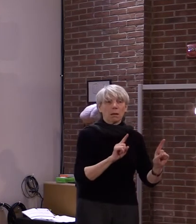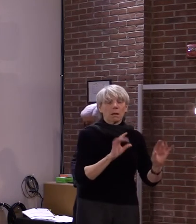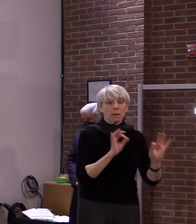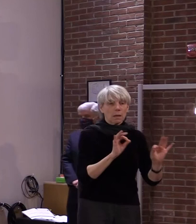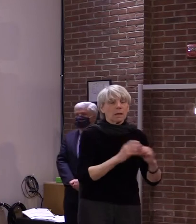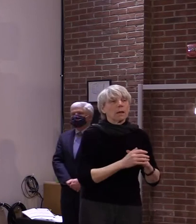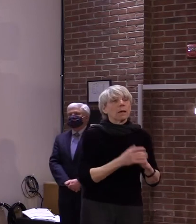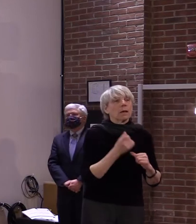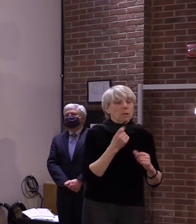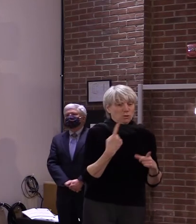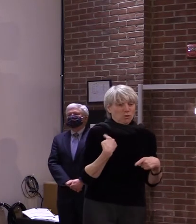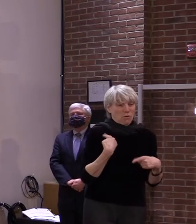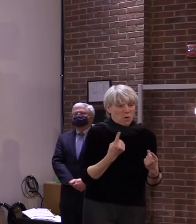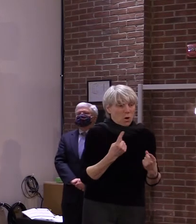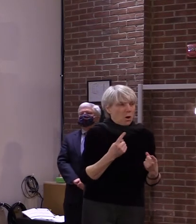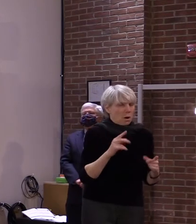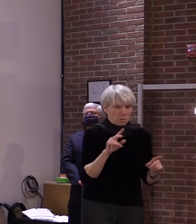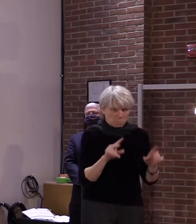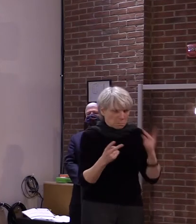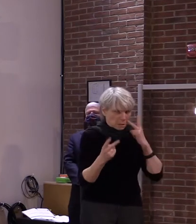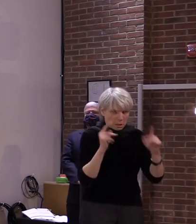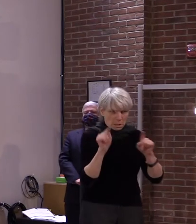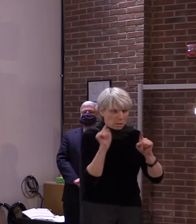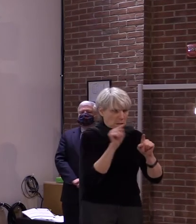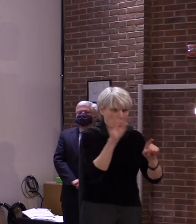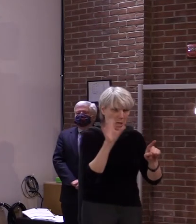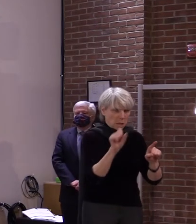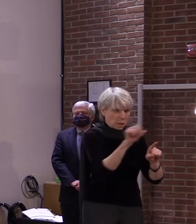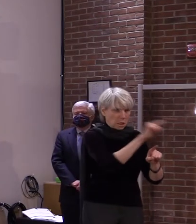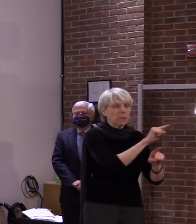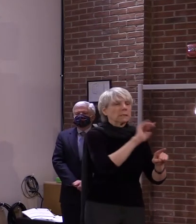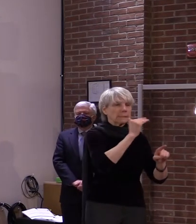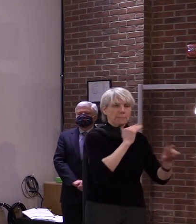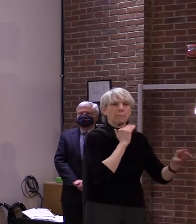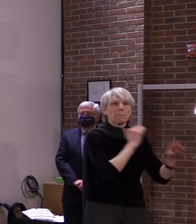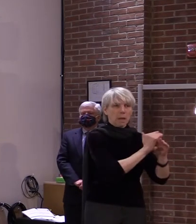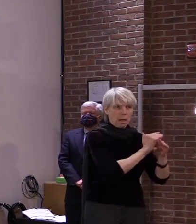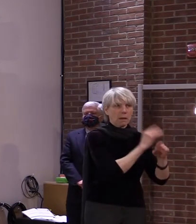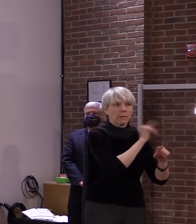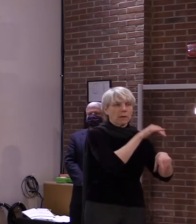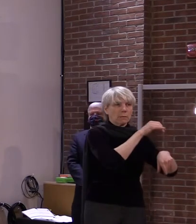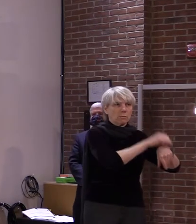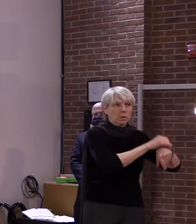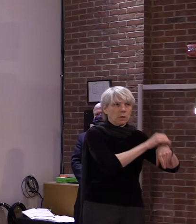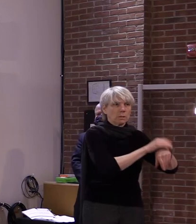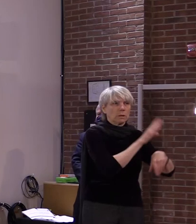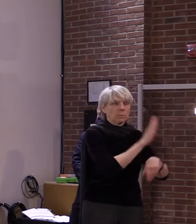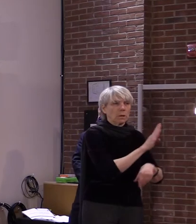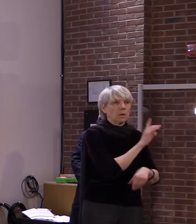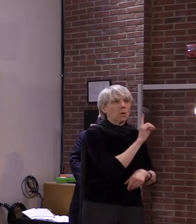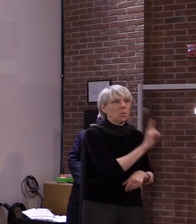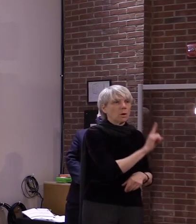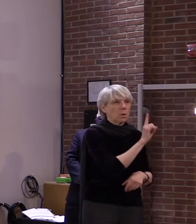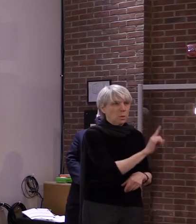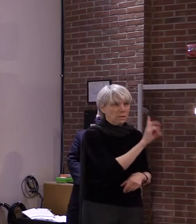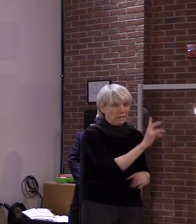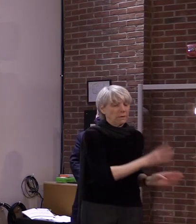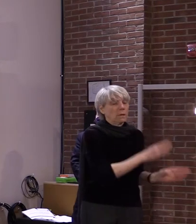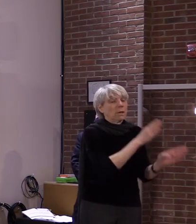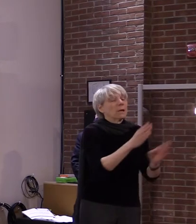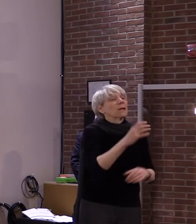by some of the early data showing some uh efficacy against that variant the south africa